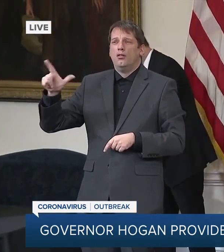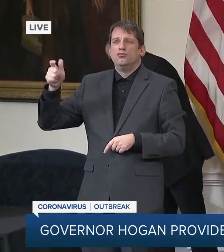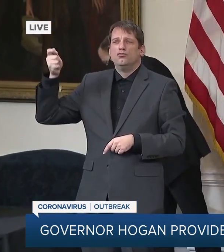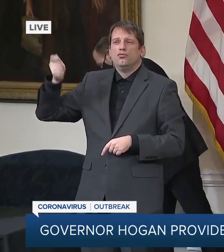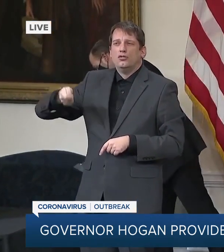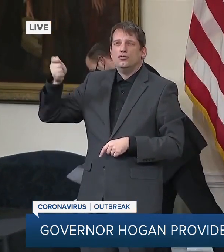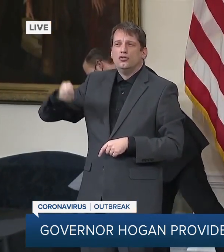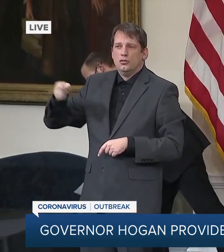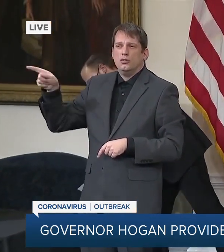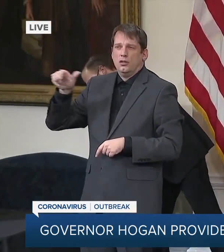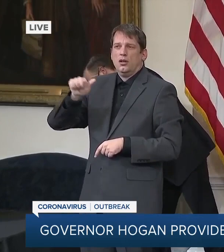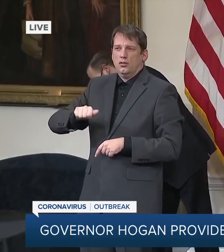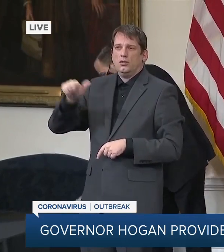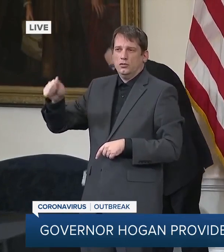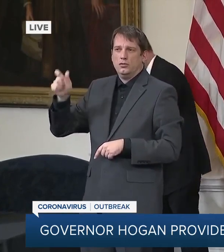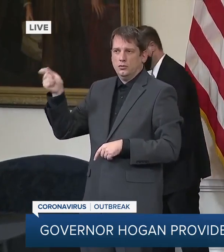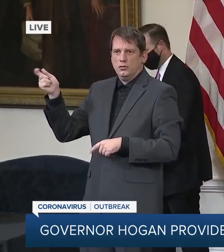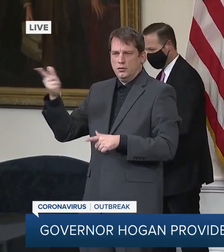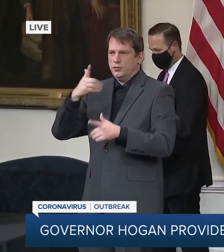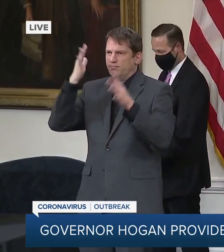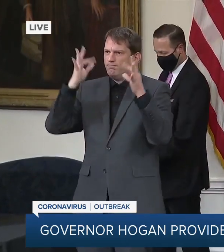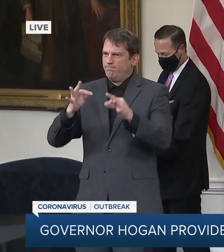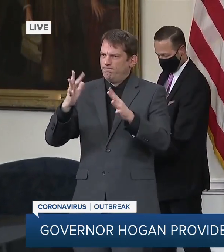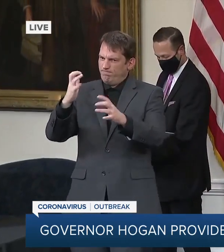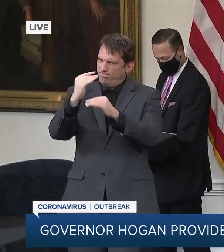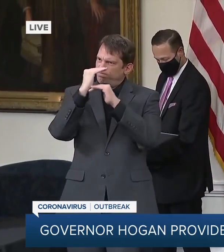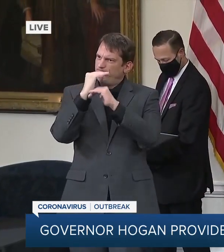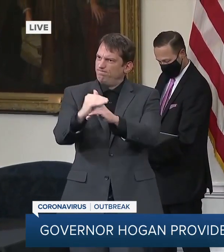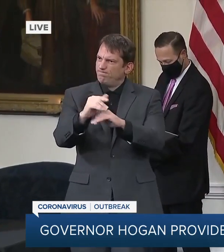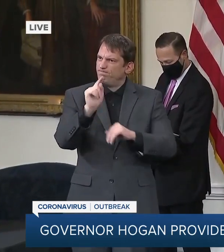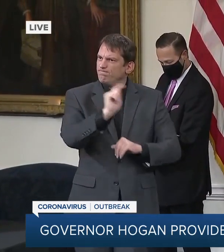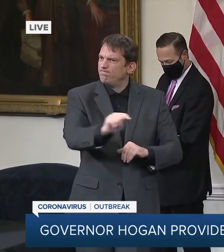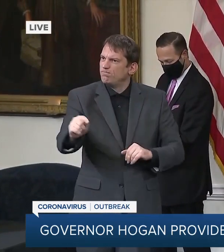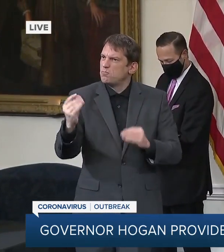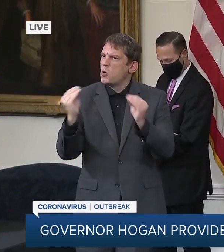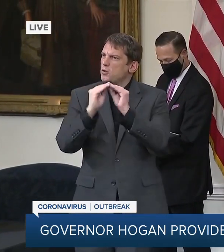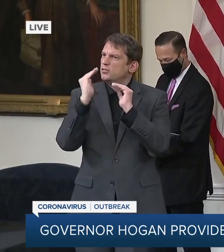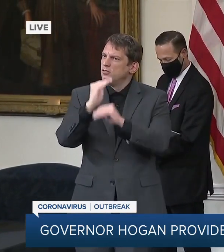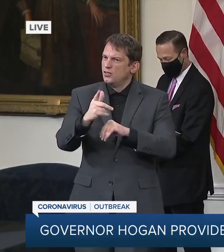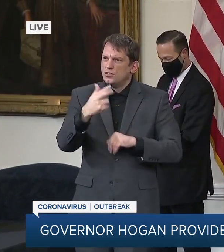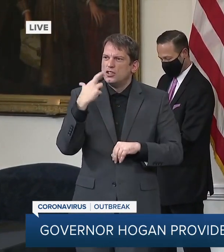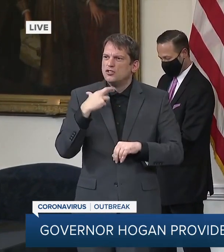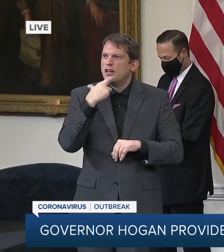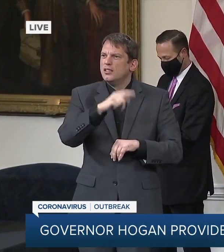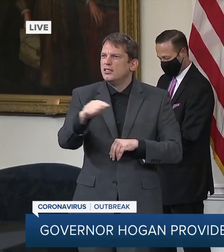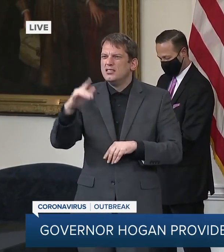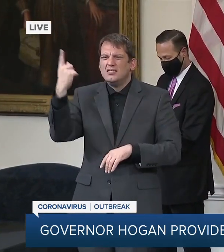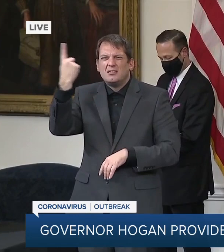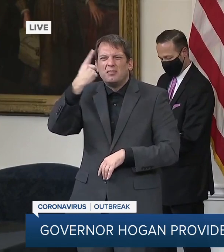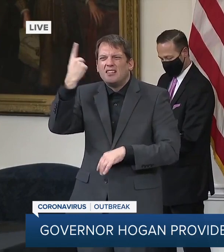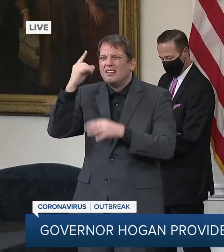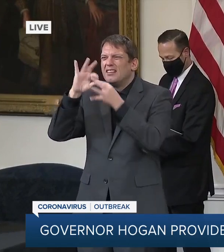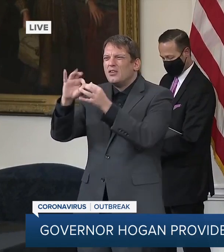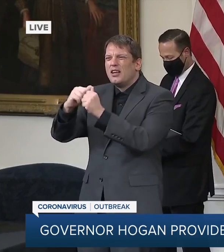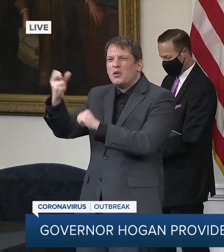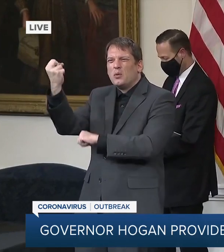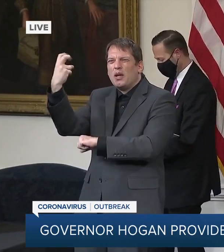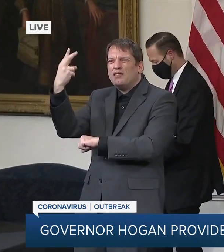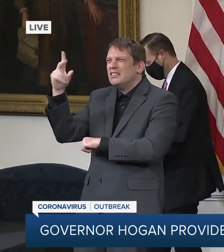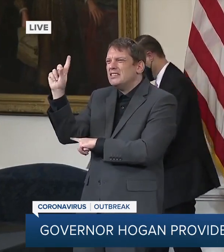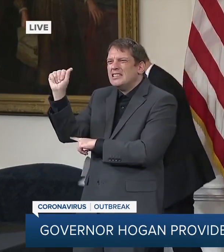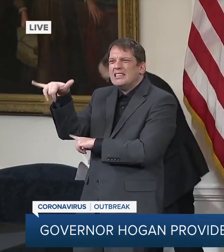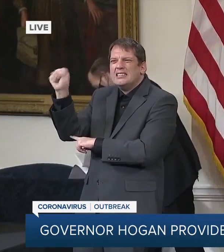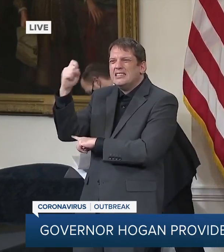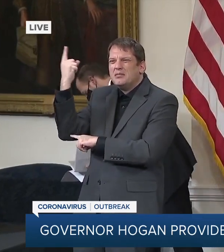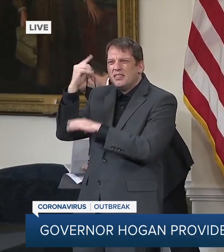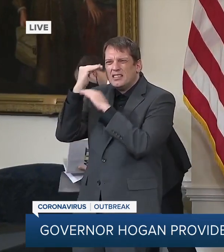additional restrictions on restaurants, imposed a 12-day restraining order. Do you have concerns that that order moving forward will limit in